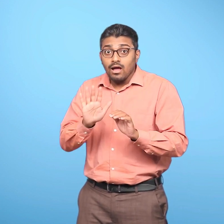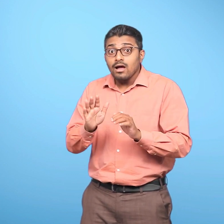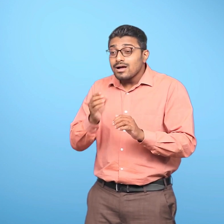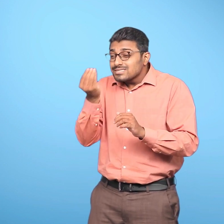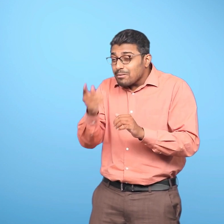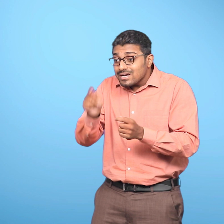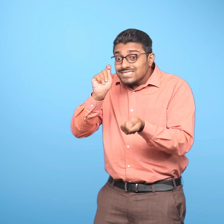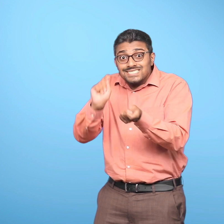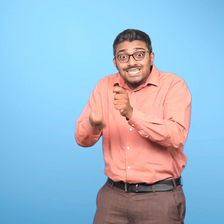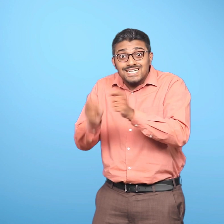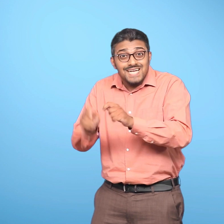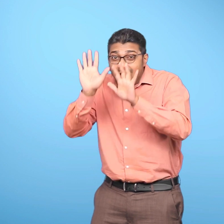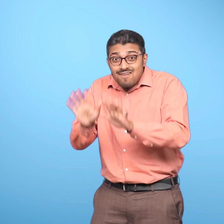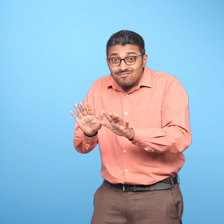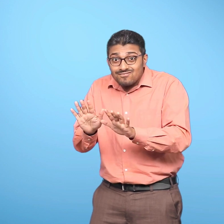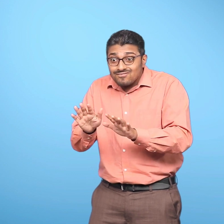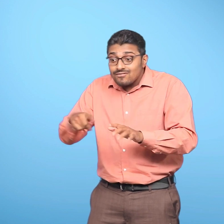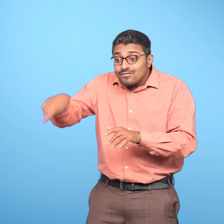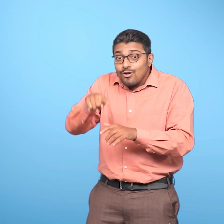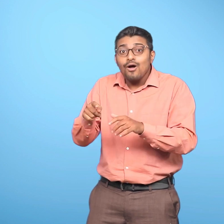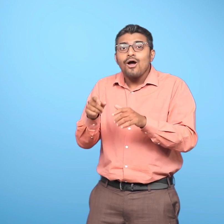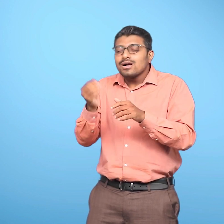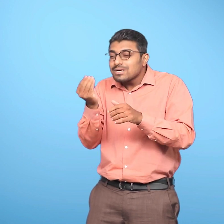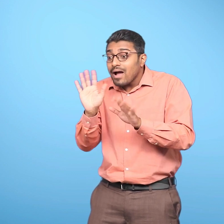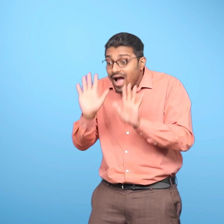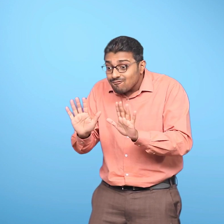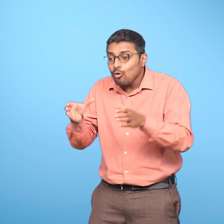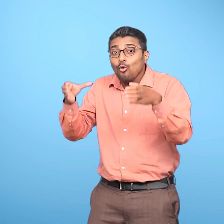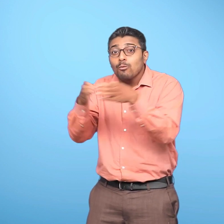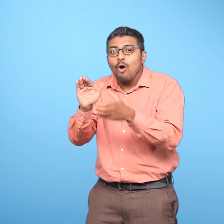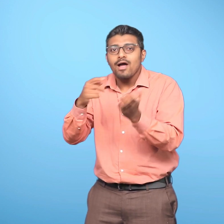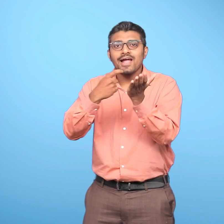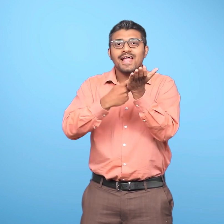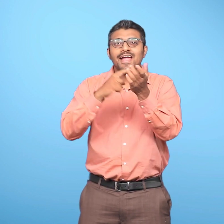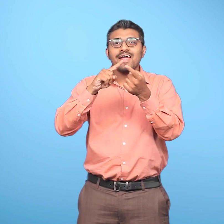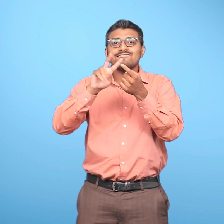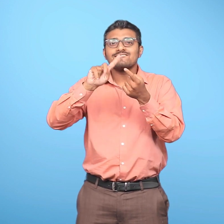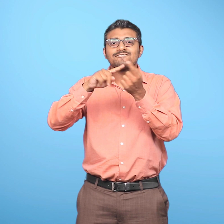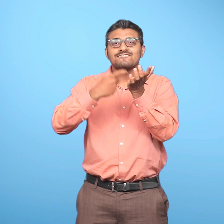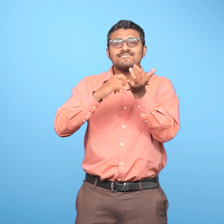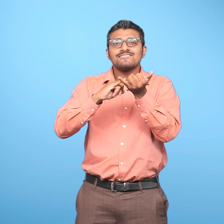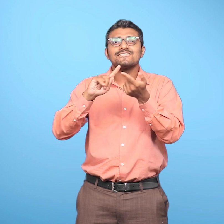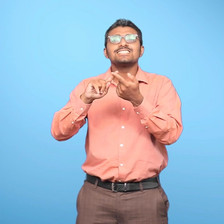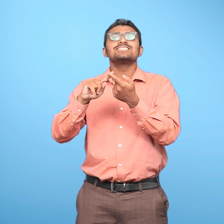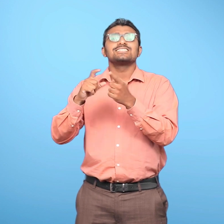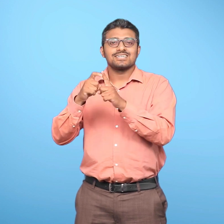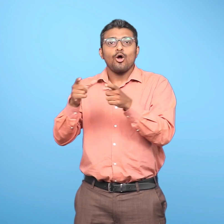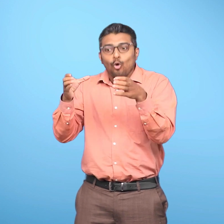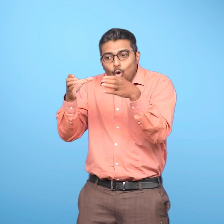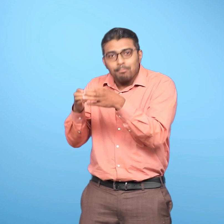Some common changes are given in Table 6.1. Which of these changes do you think can be